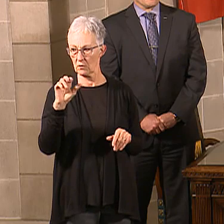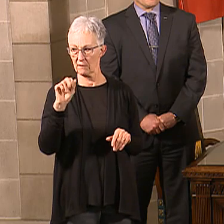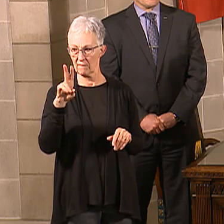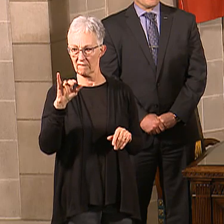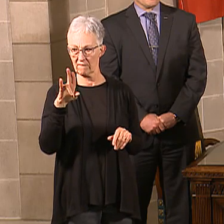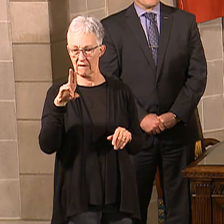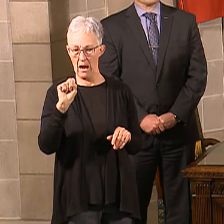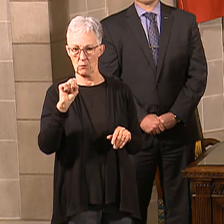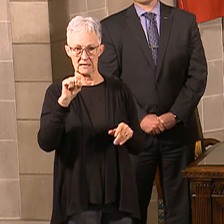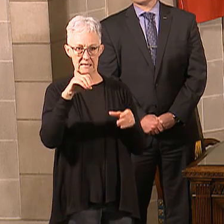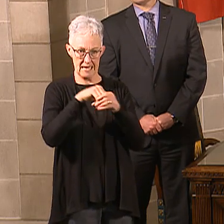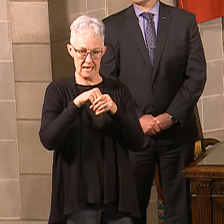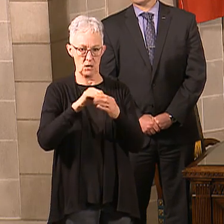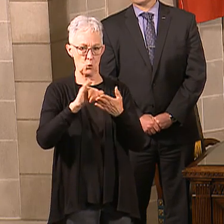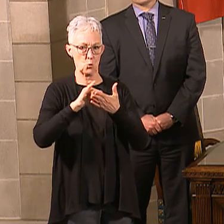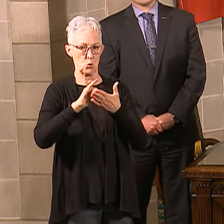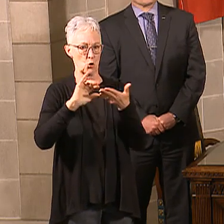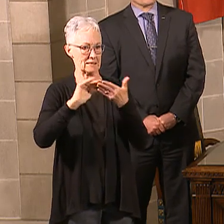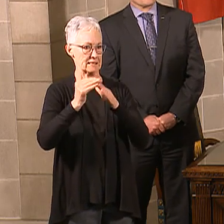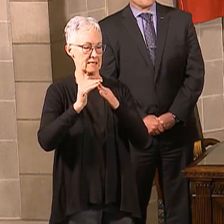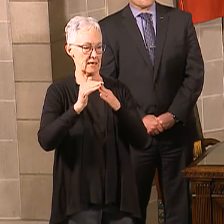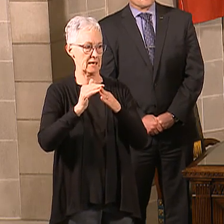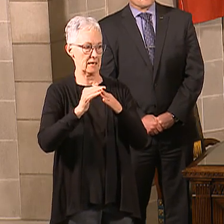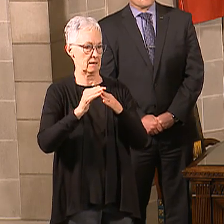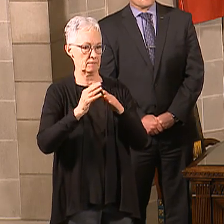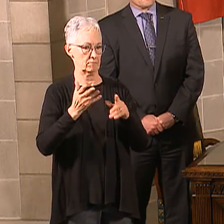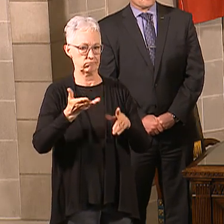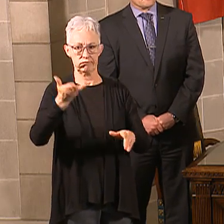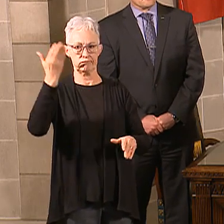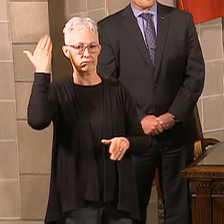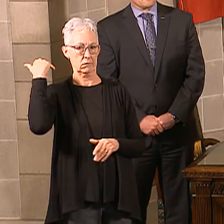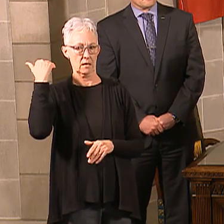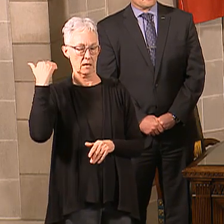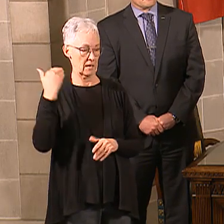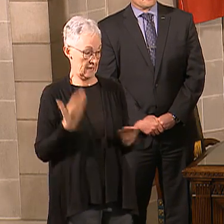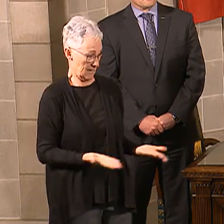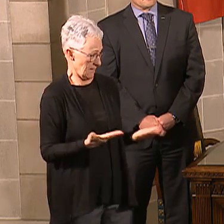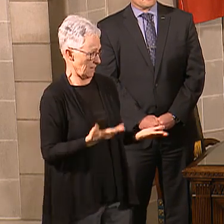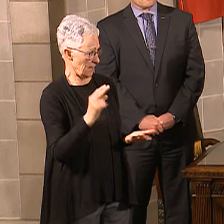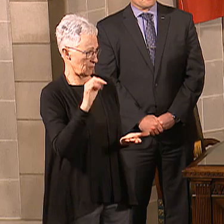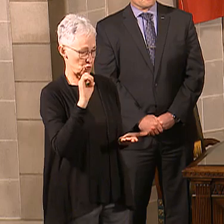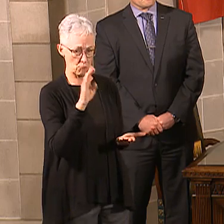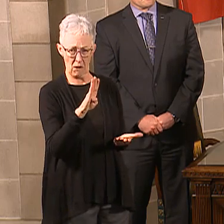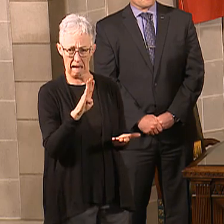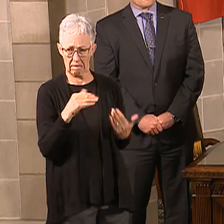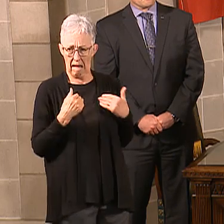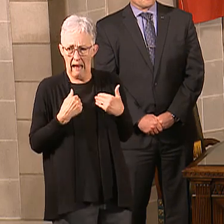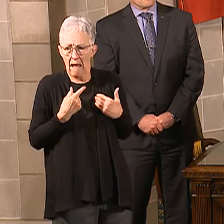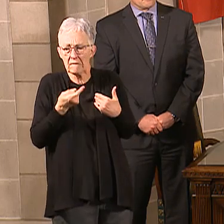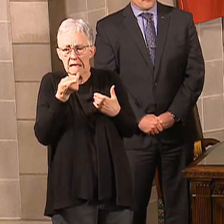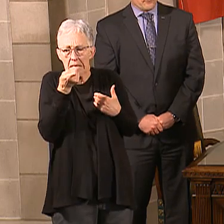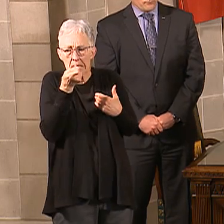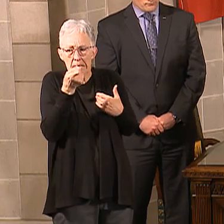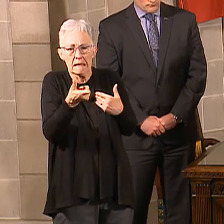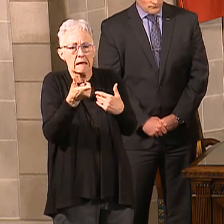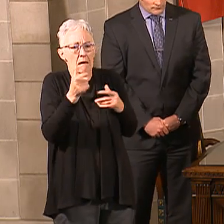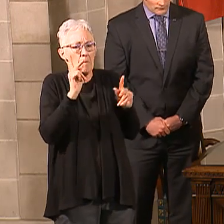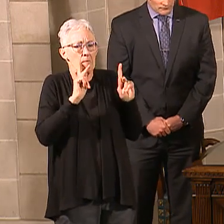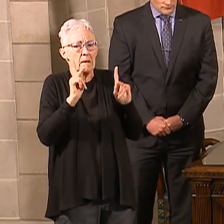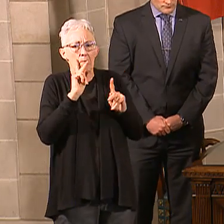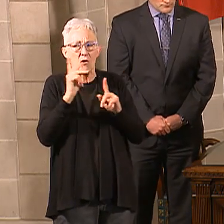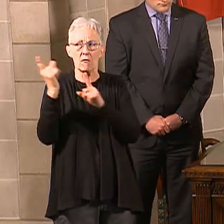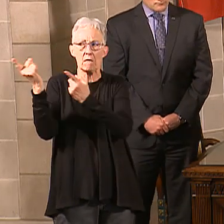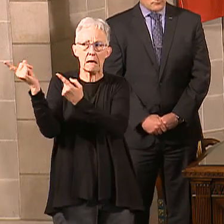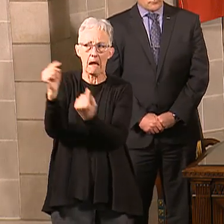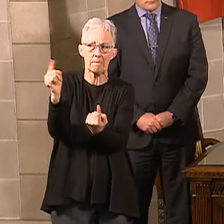screen. Here in Nebraska, we don't really have that kind of interface with China, and so we didn't have probably that same sort of interface